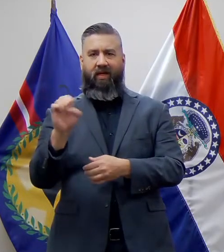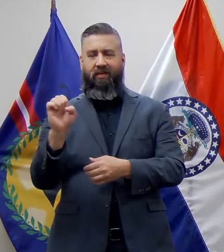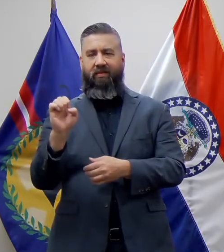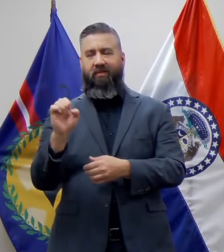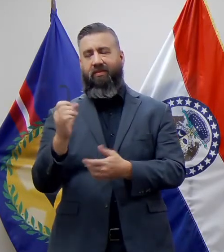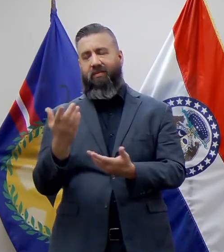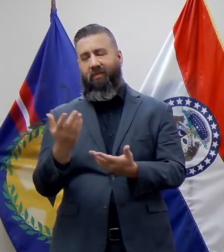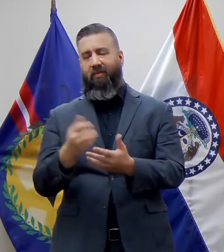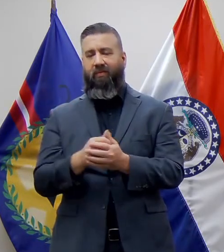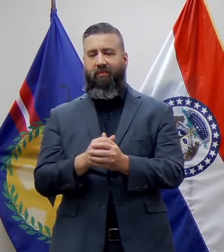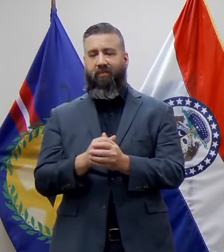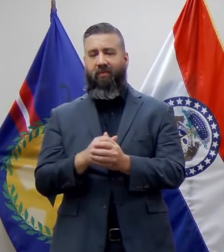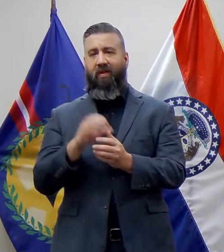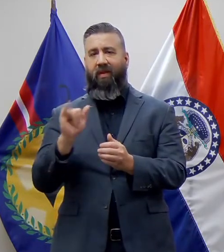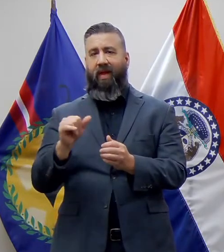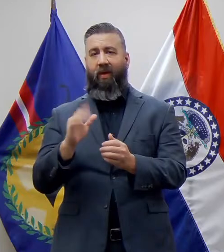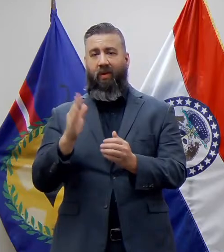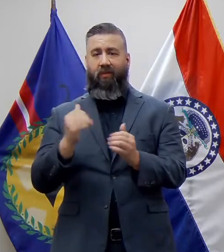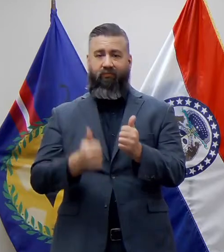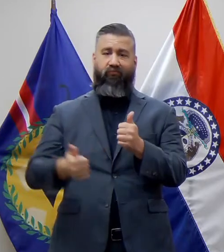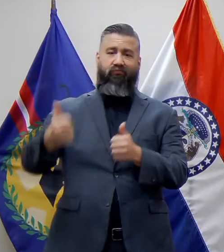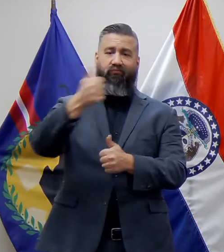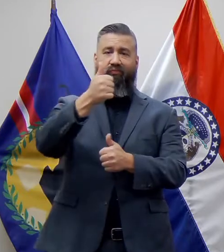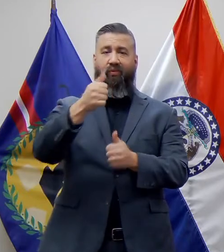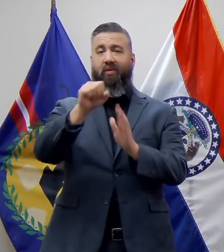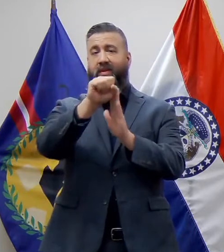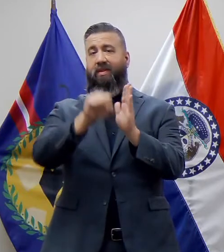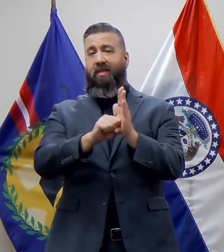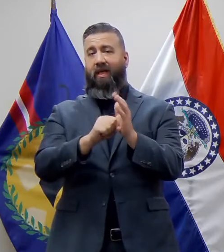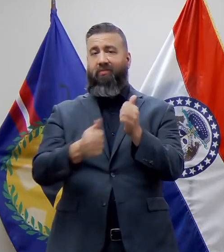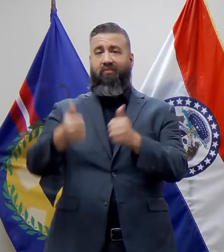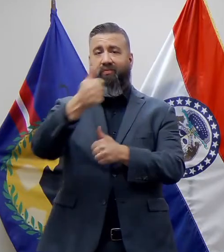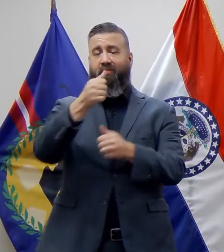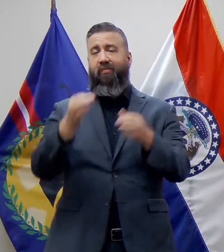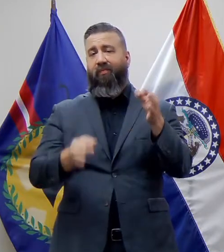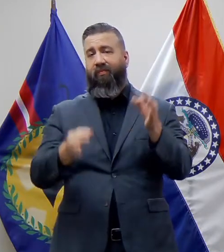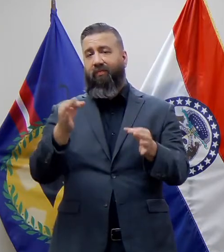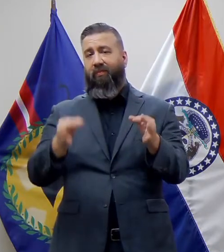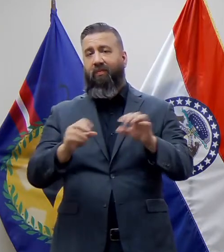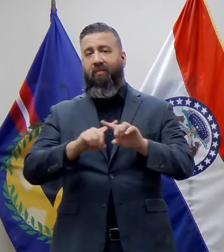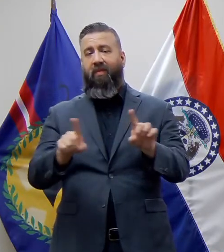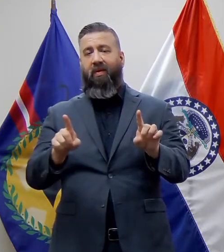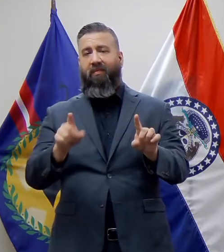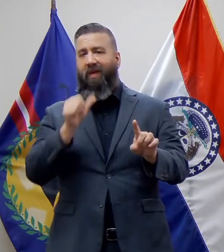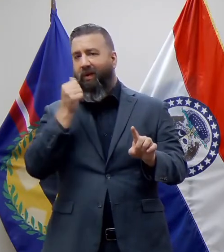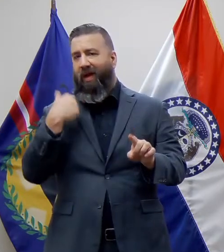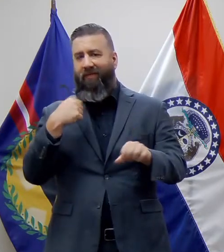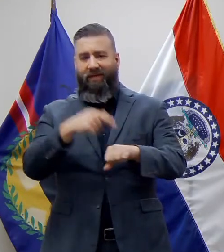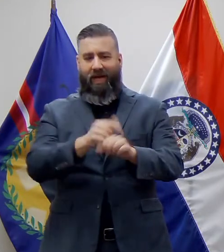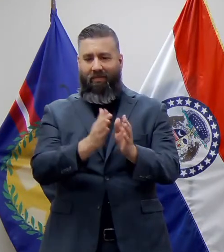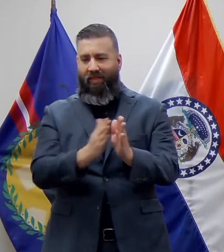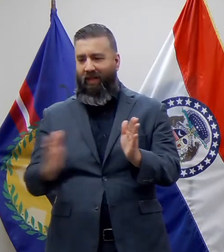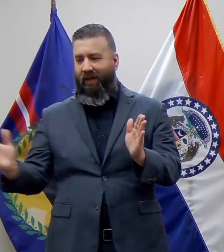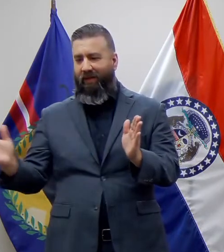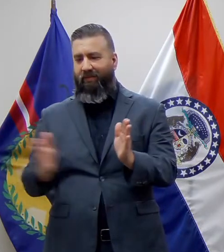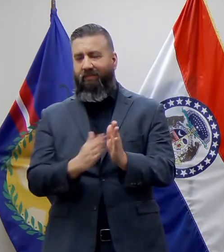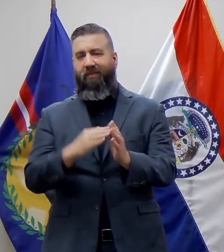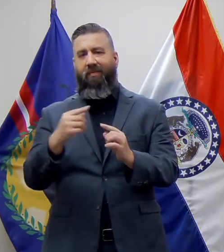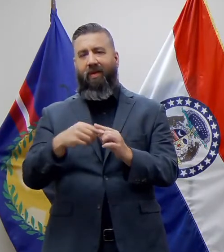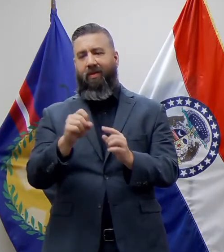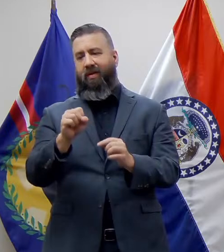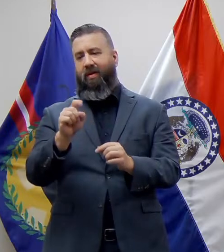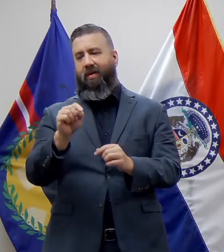counties. And that's headed to the state Supreme Court. But I don't have a timeline for you about the Attorney